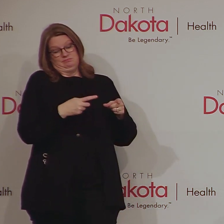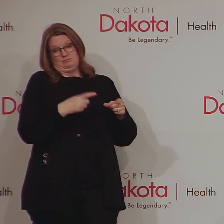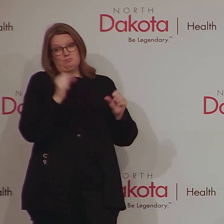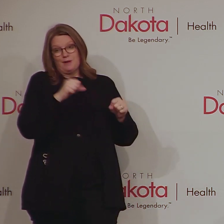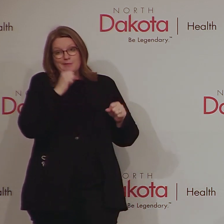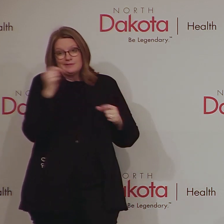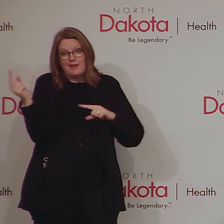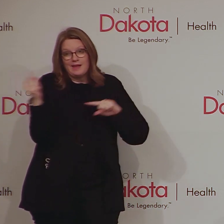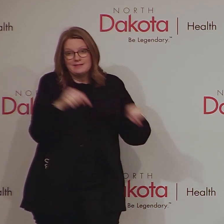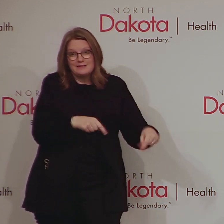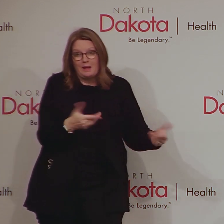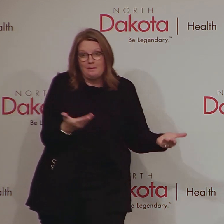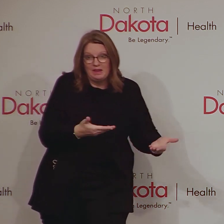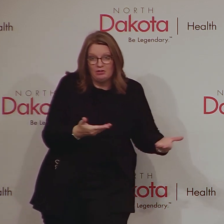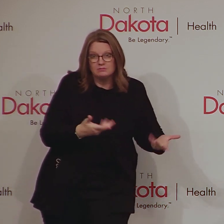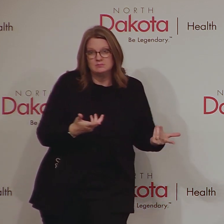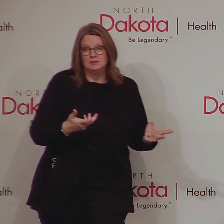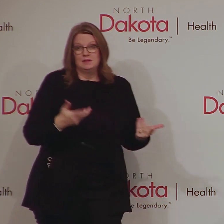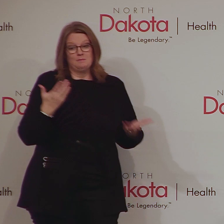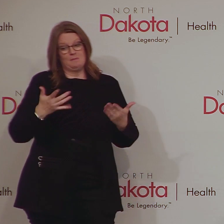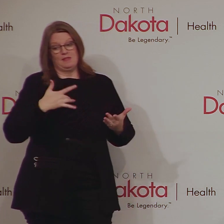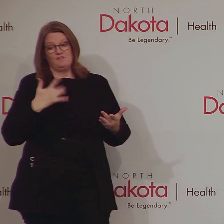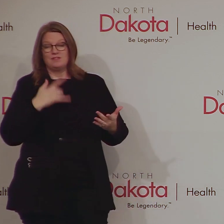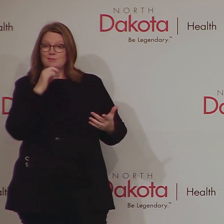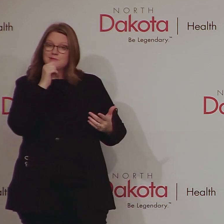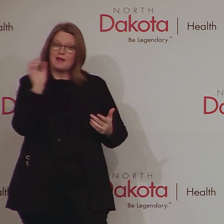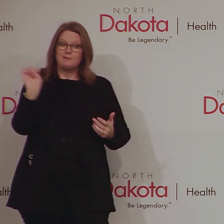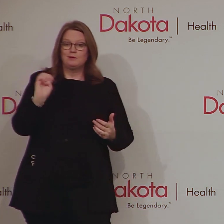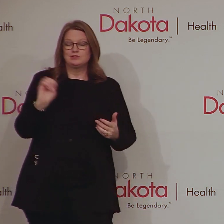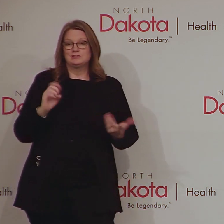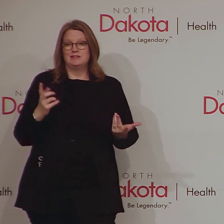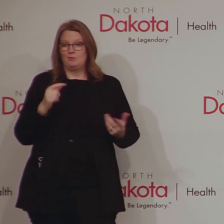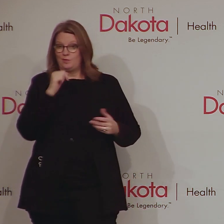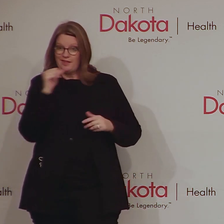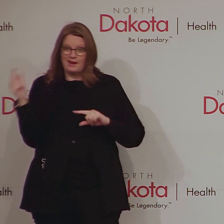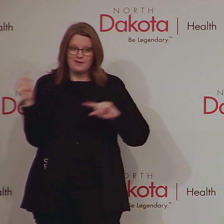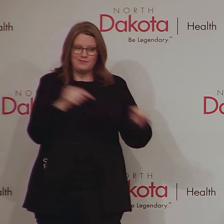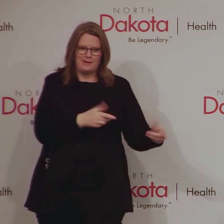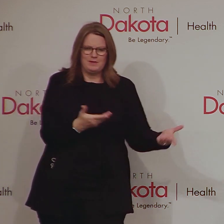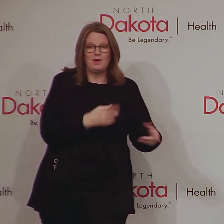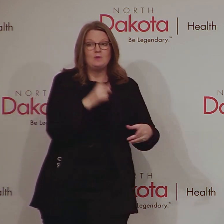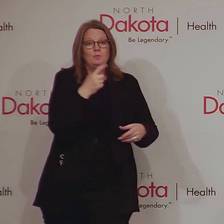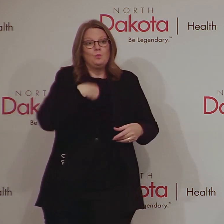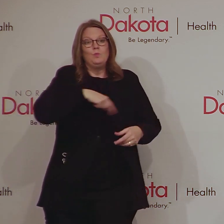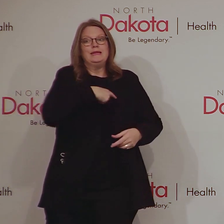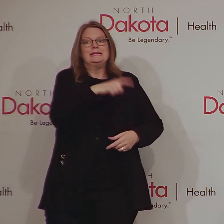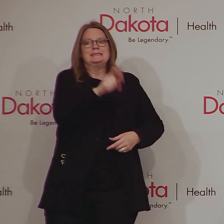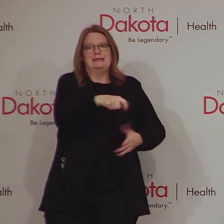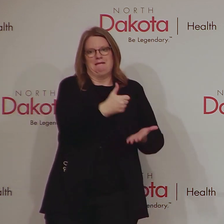was advertising that they felt there wasn't an emergency going on. So